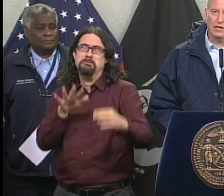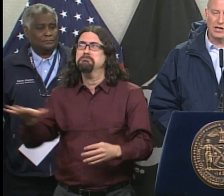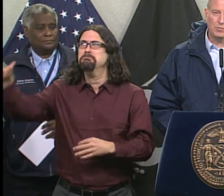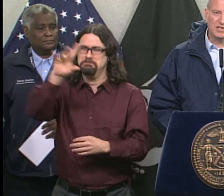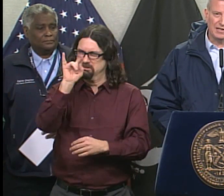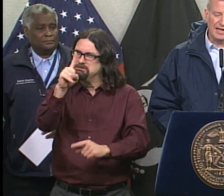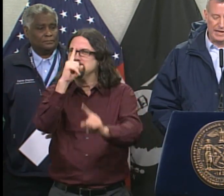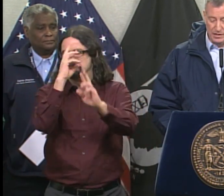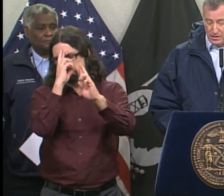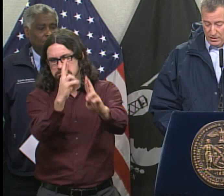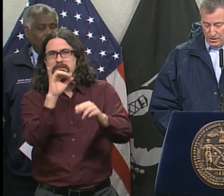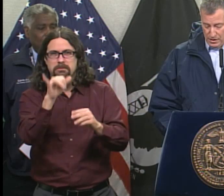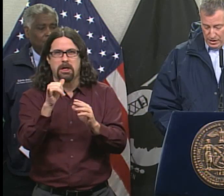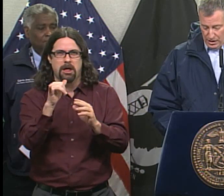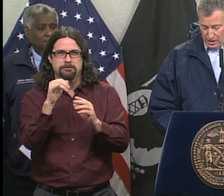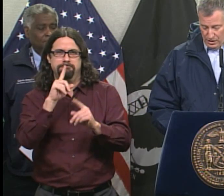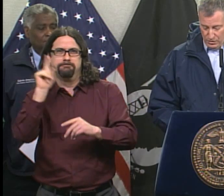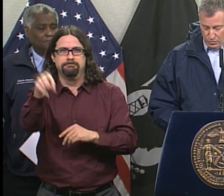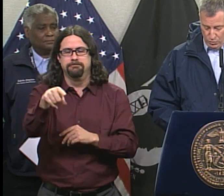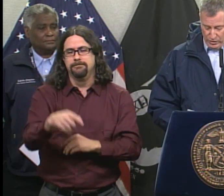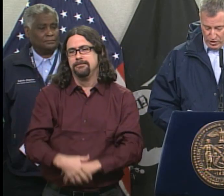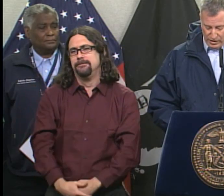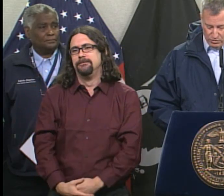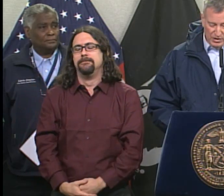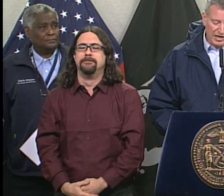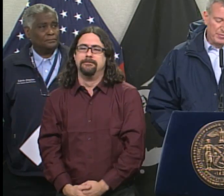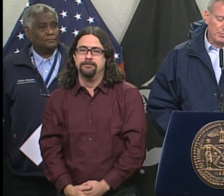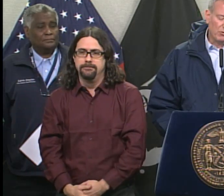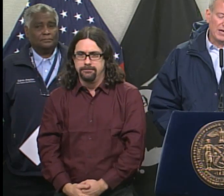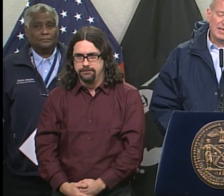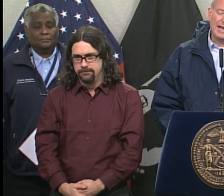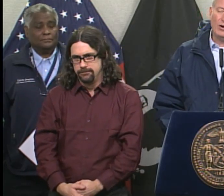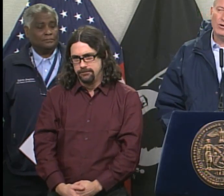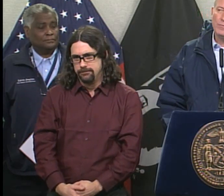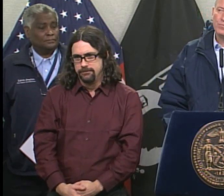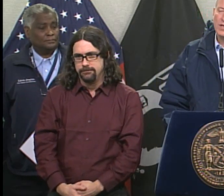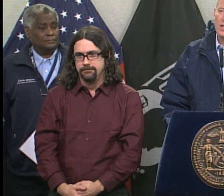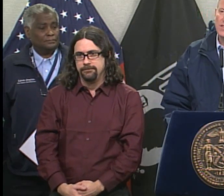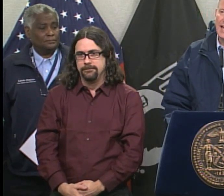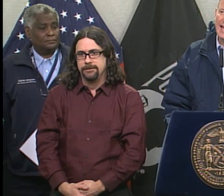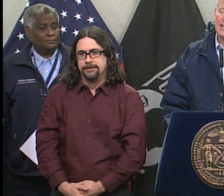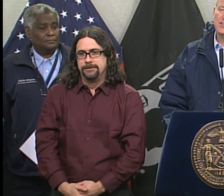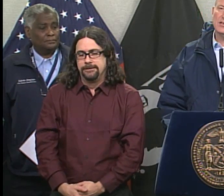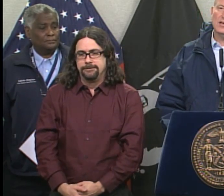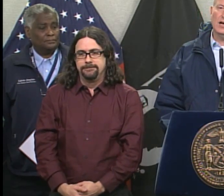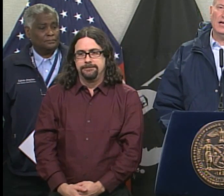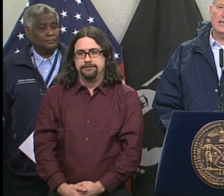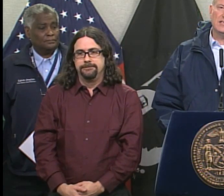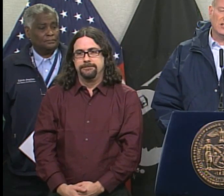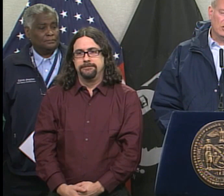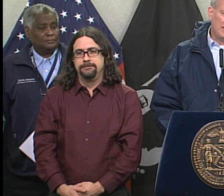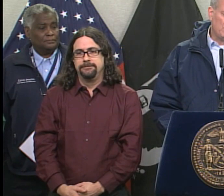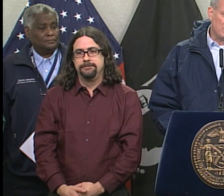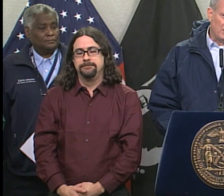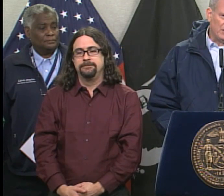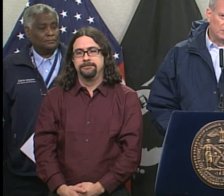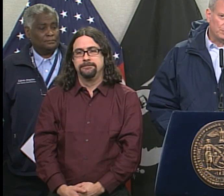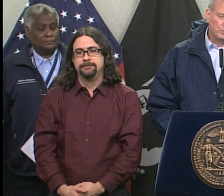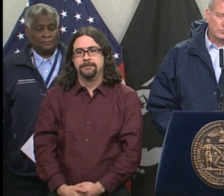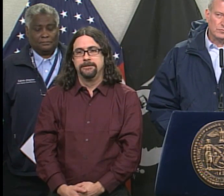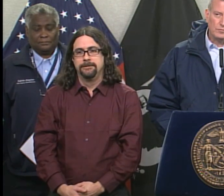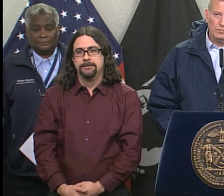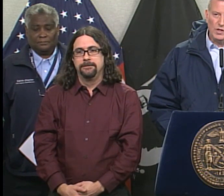certainly helped a lot. We want to remind people right now that it is still dangerous out